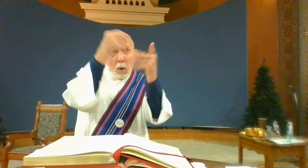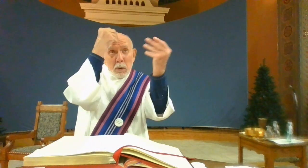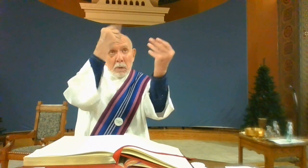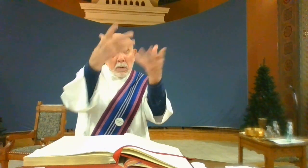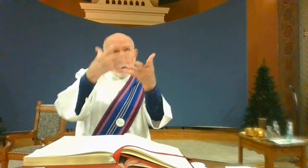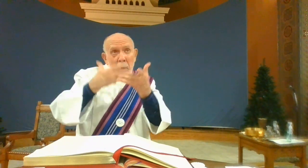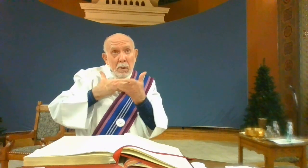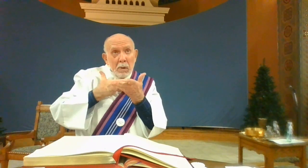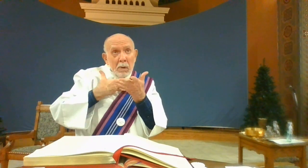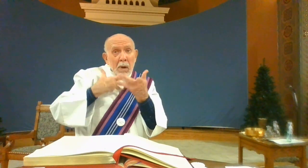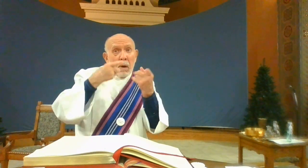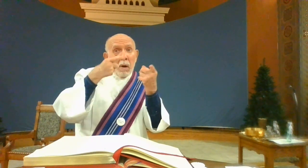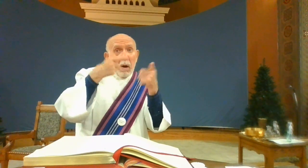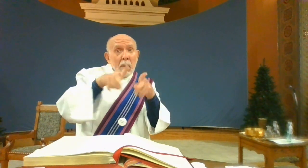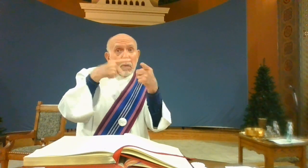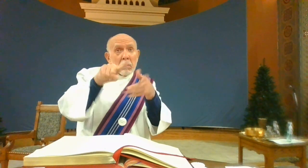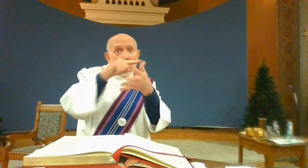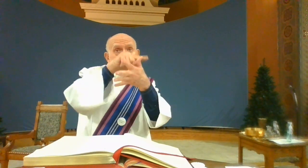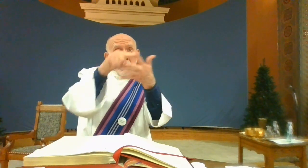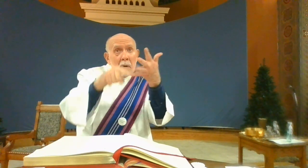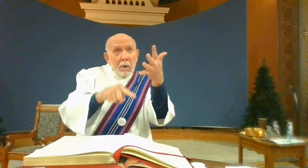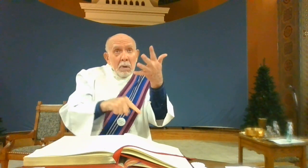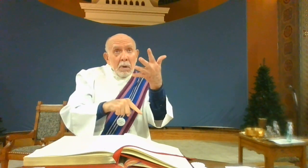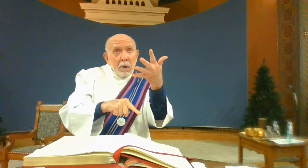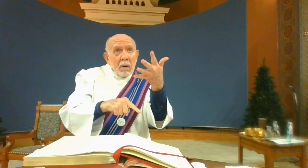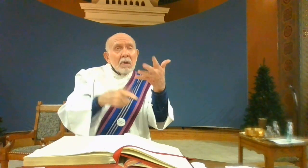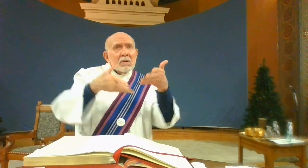May it be done to me according to your word.